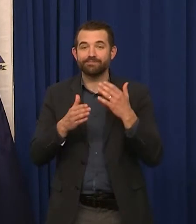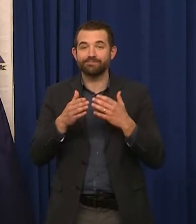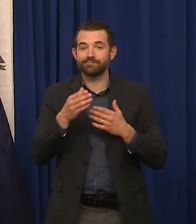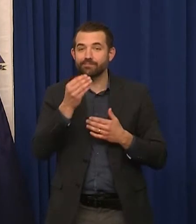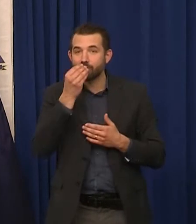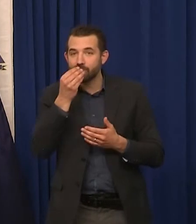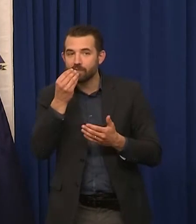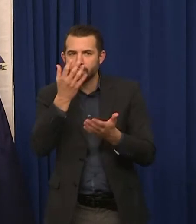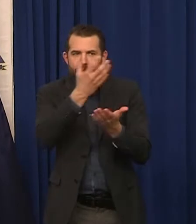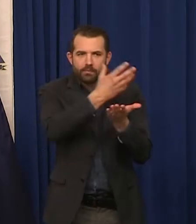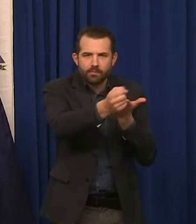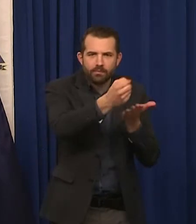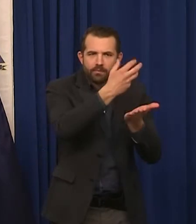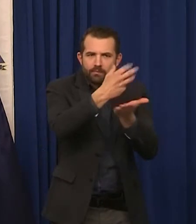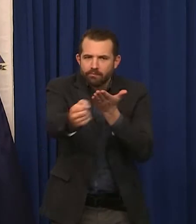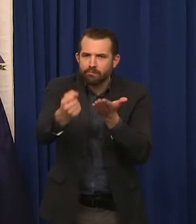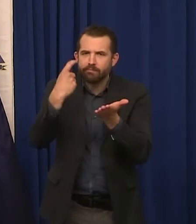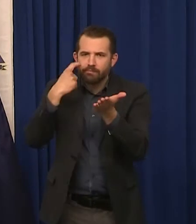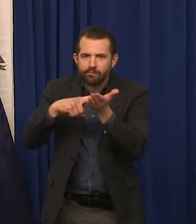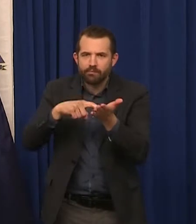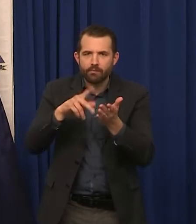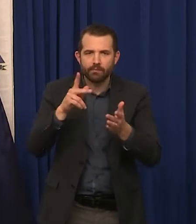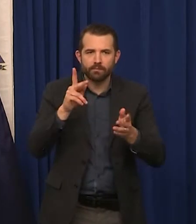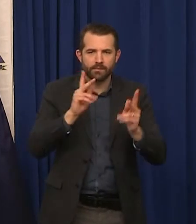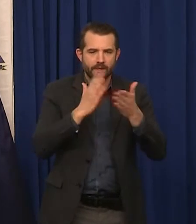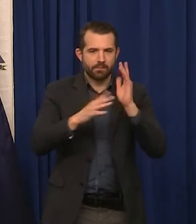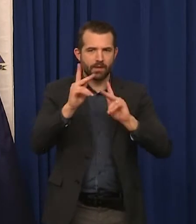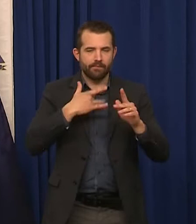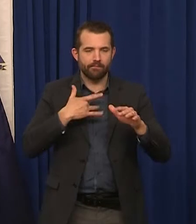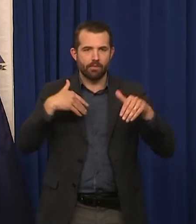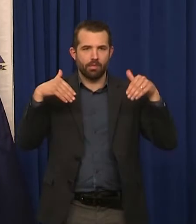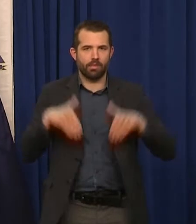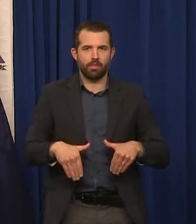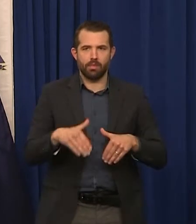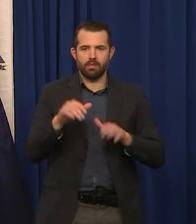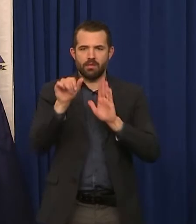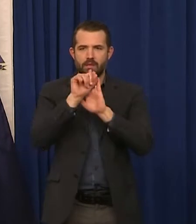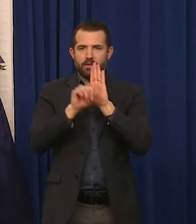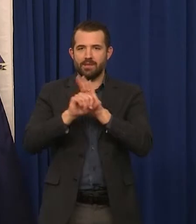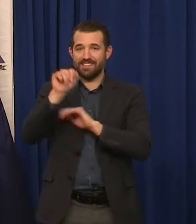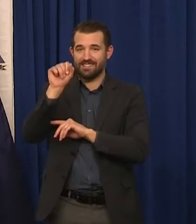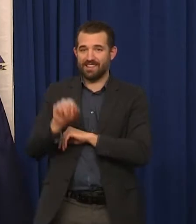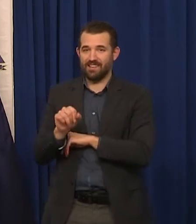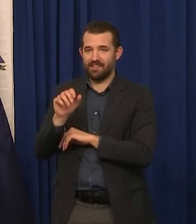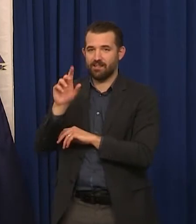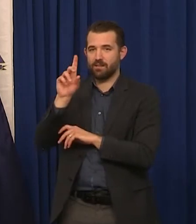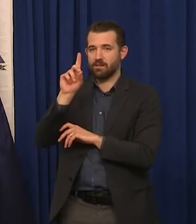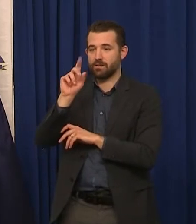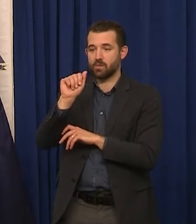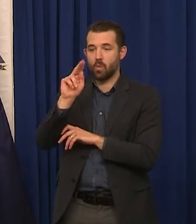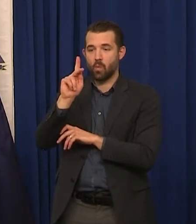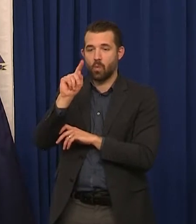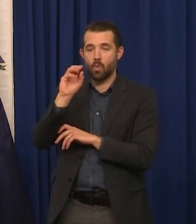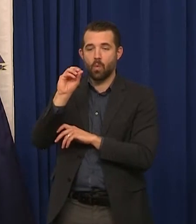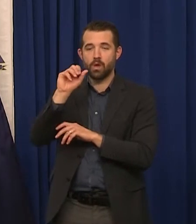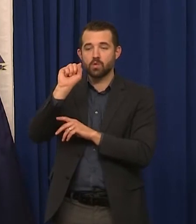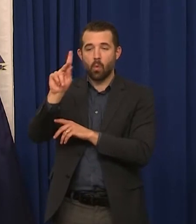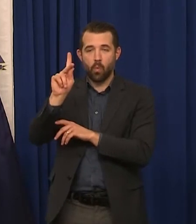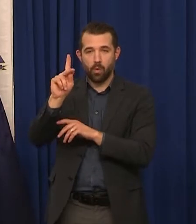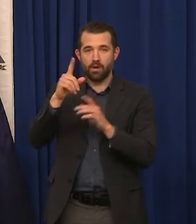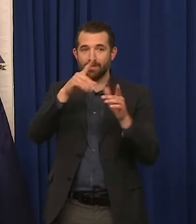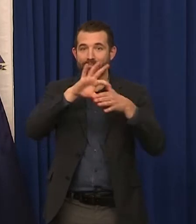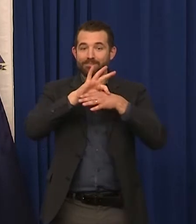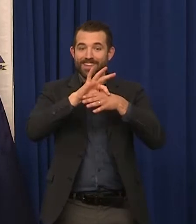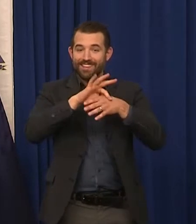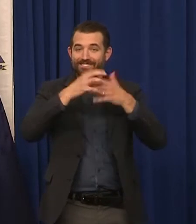Amy, a recent in South Dakota, a meat processing facility recently had to come offline